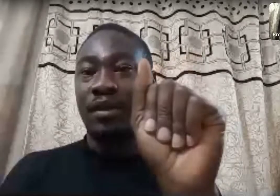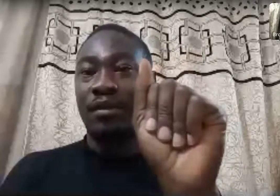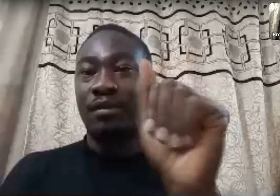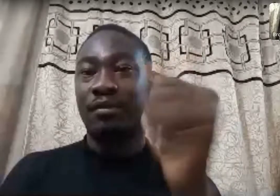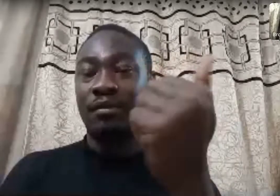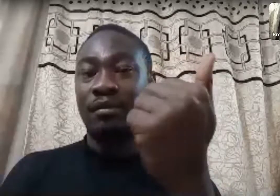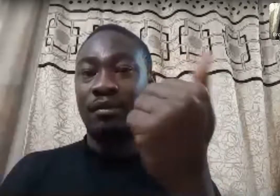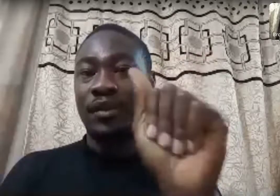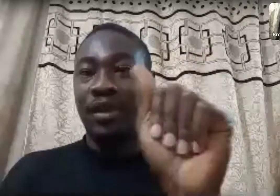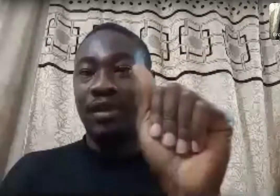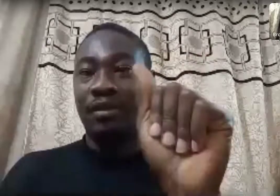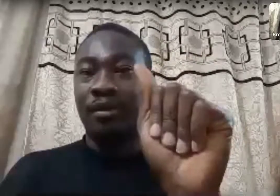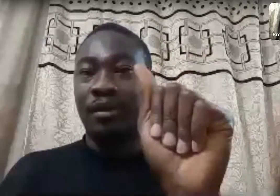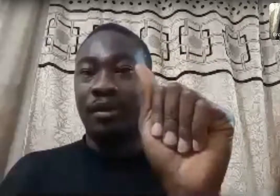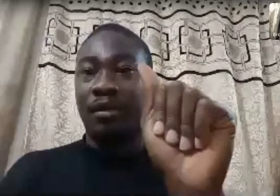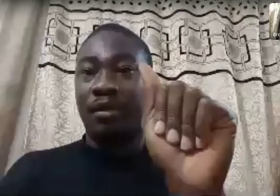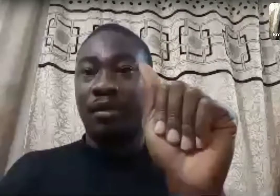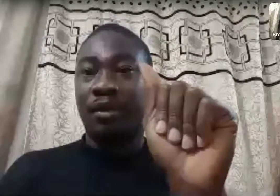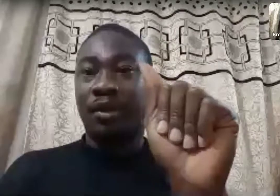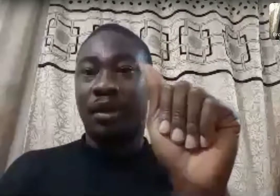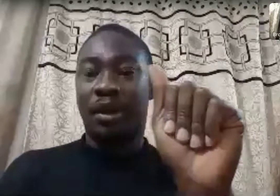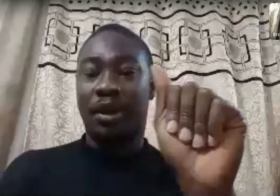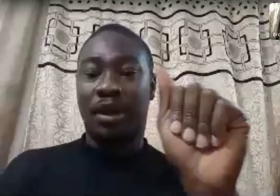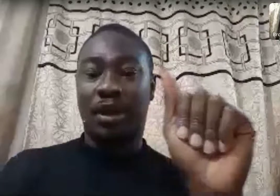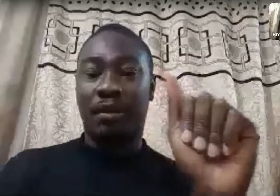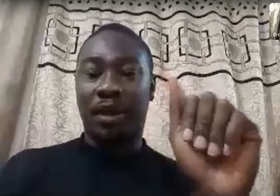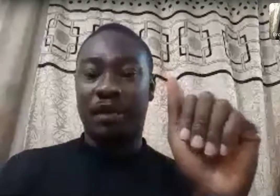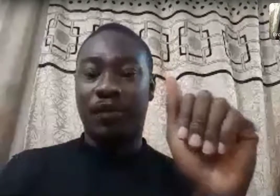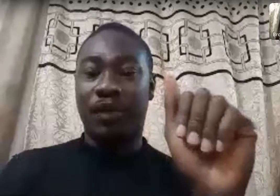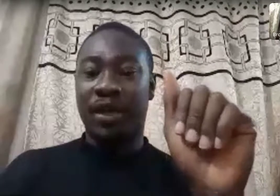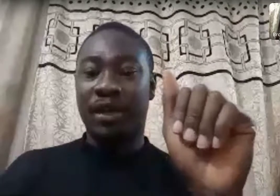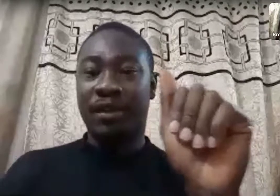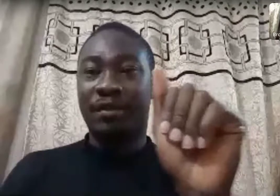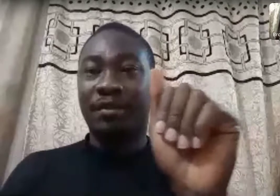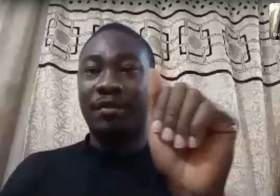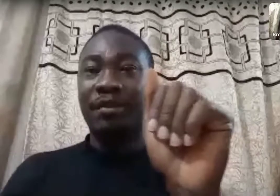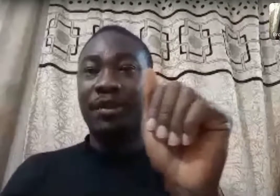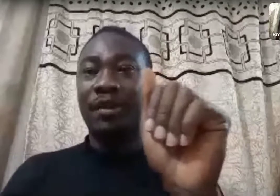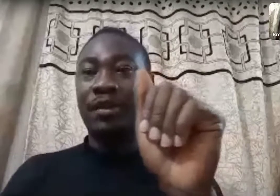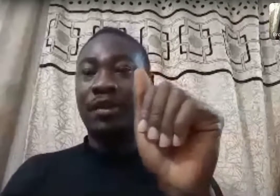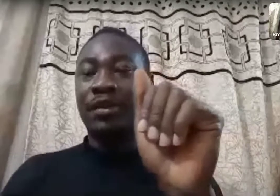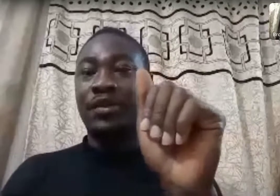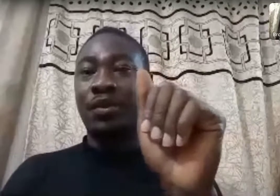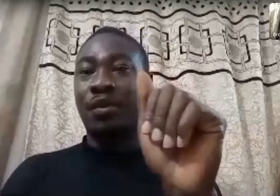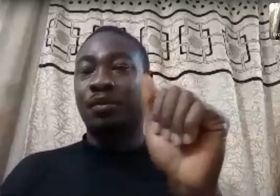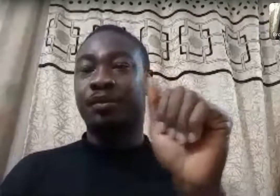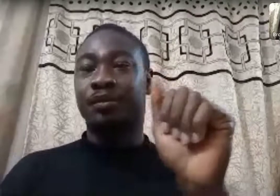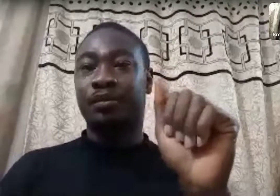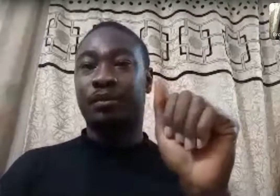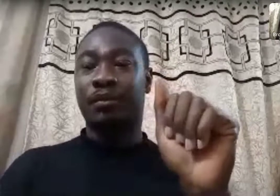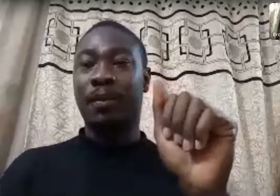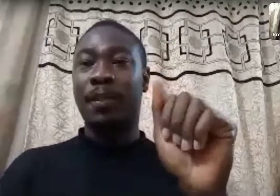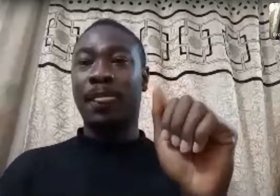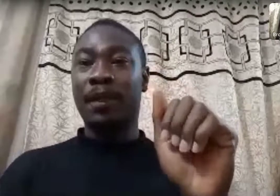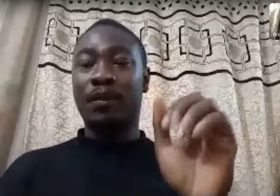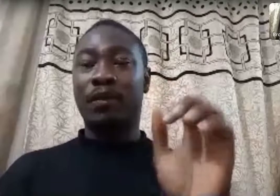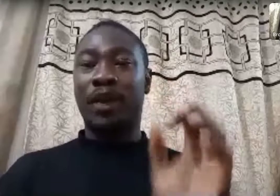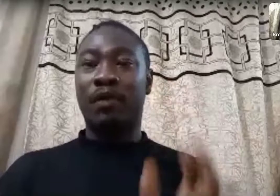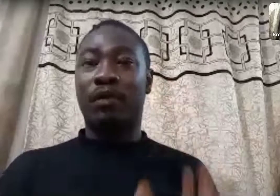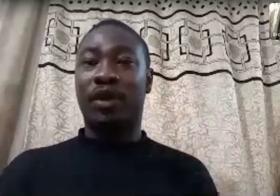10. I believe you're learning. So now we have successfully